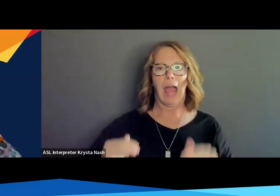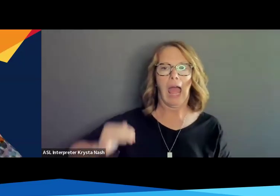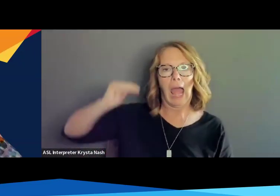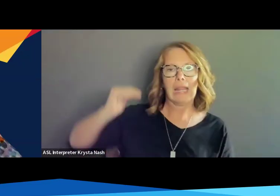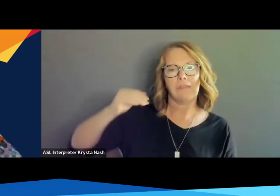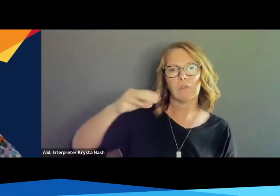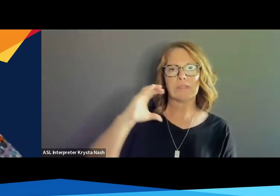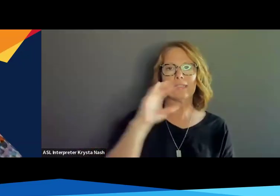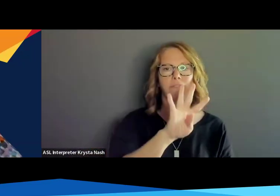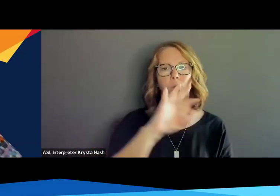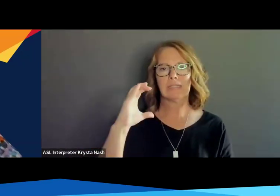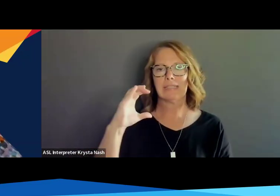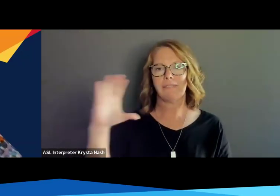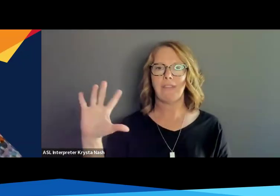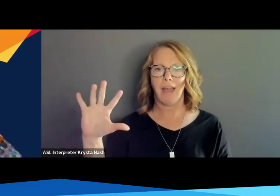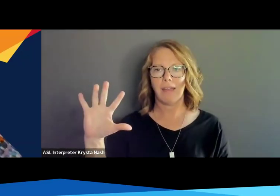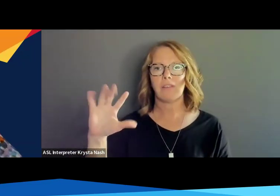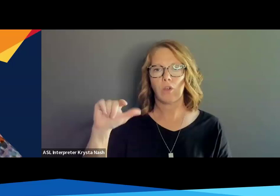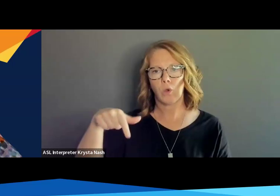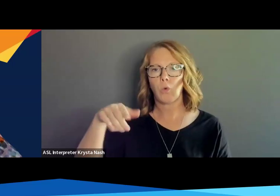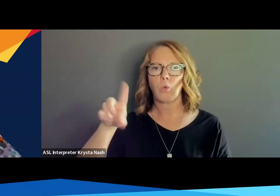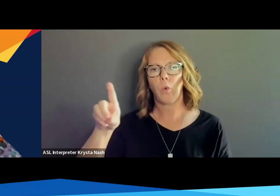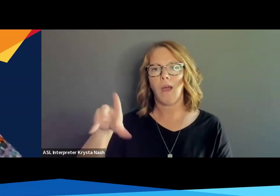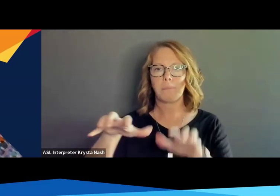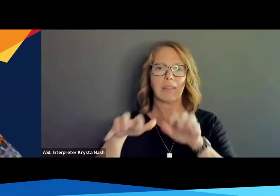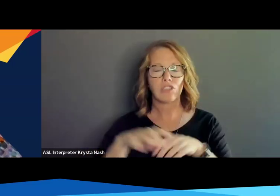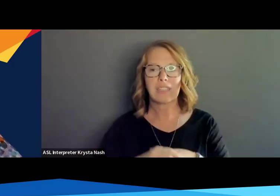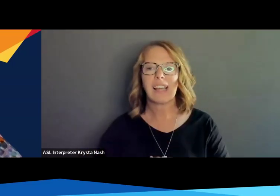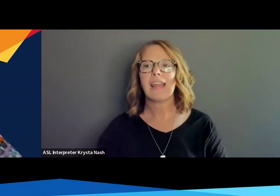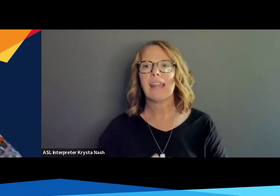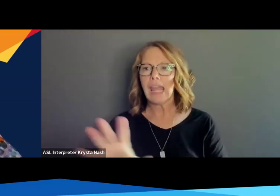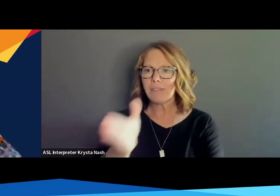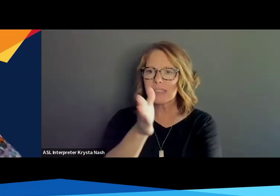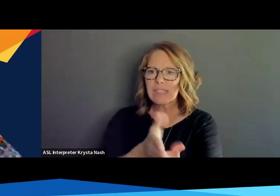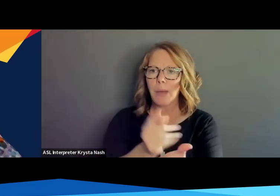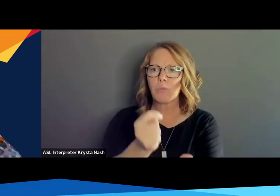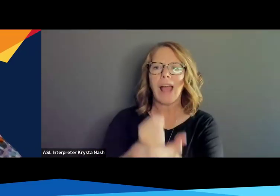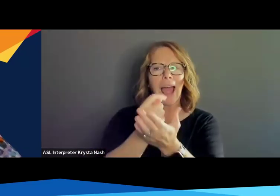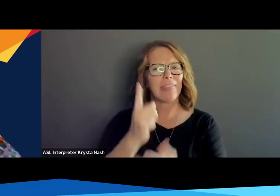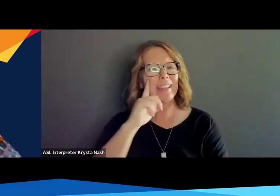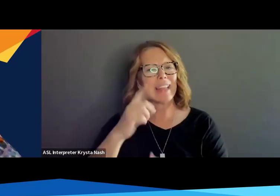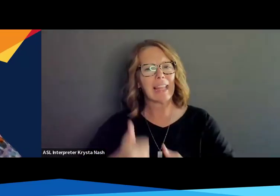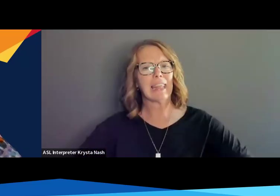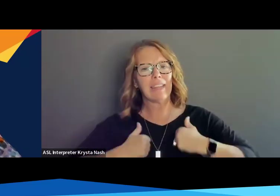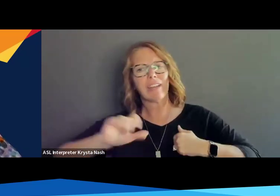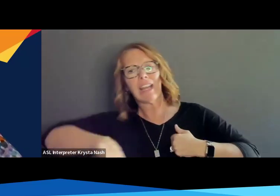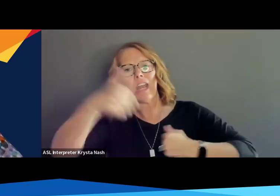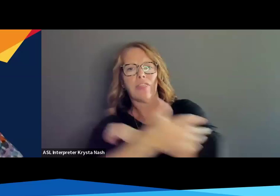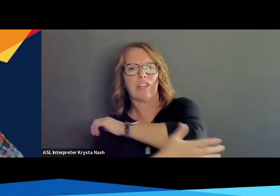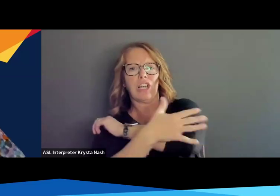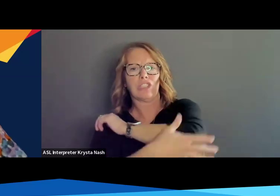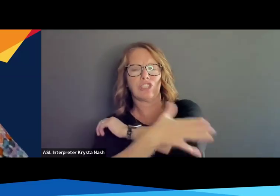C4, C5. They've ended their rehabilitation. Now, I think this person lives in another country because they're